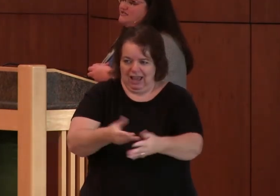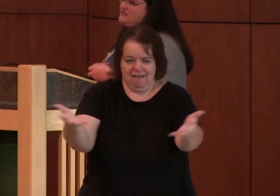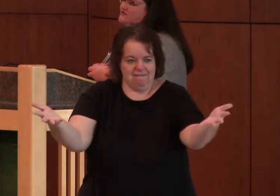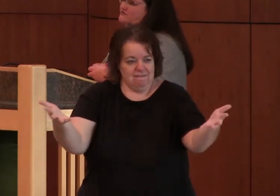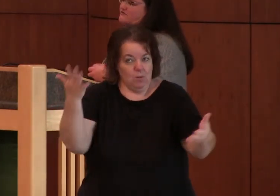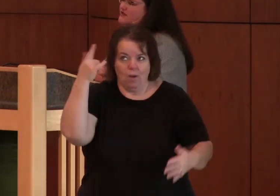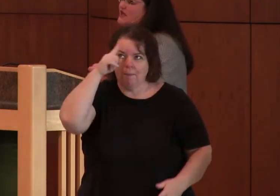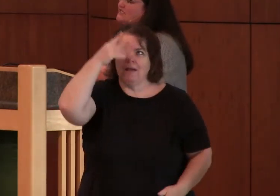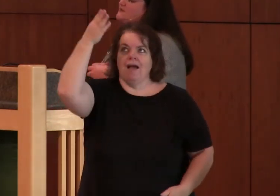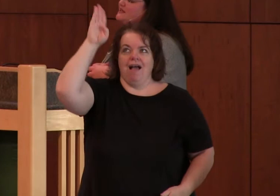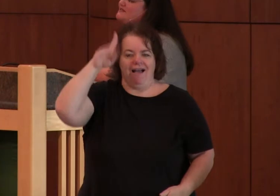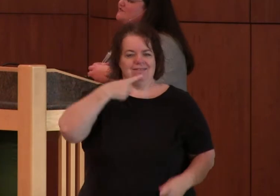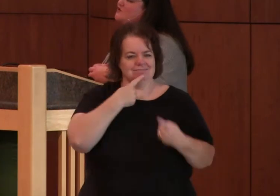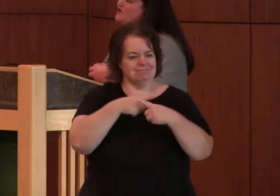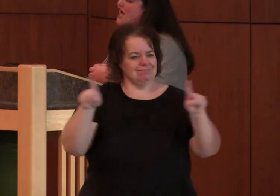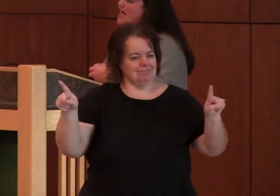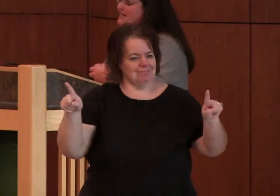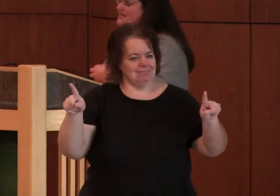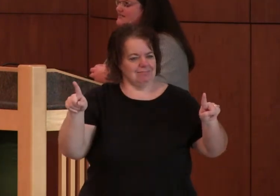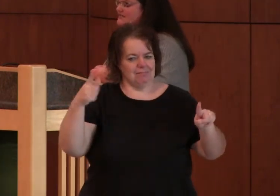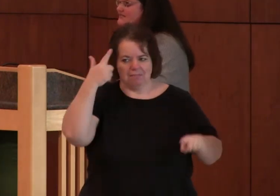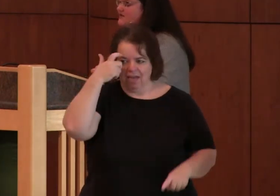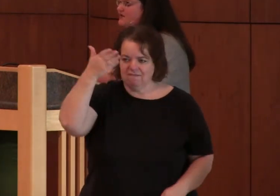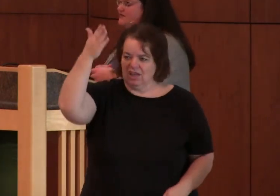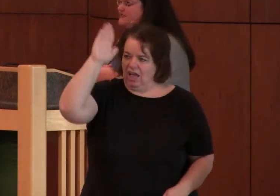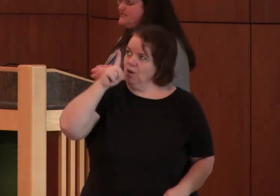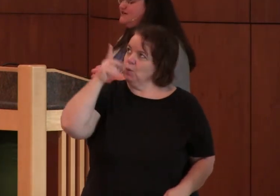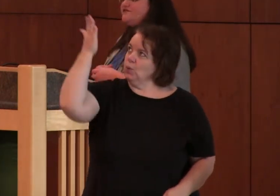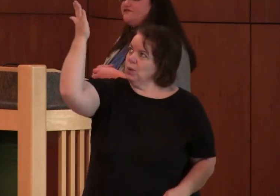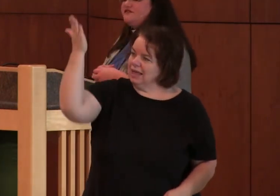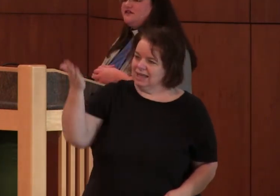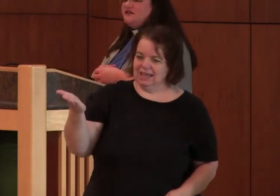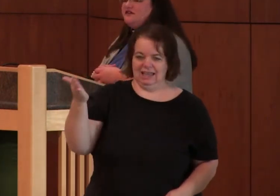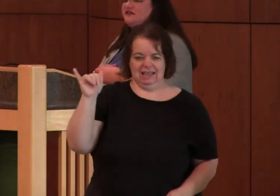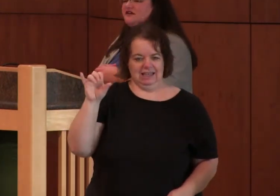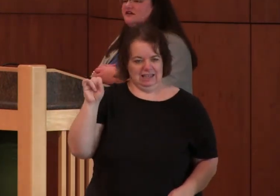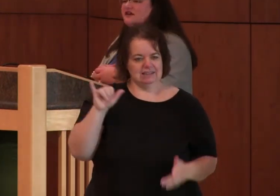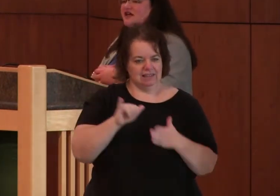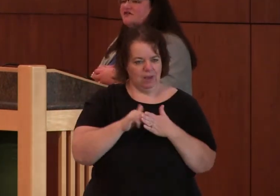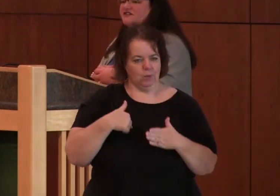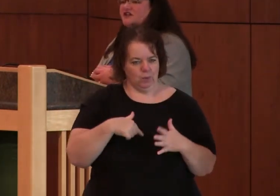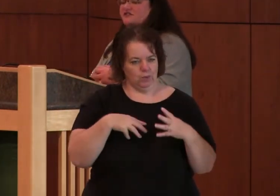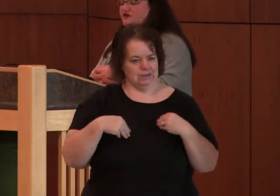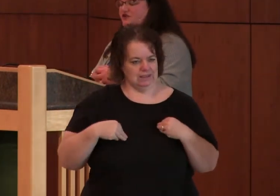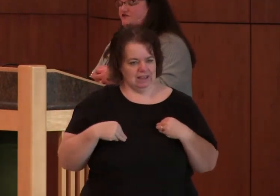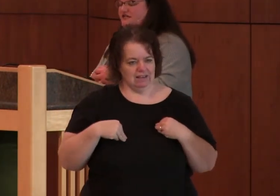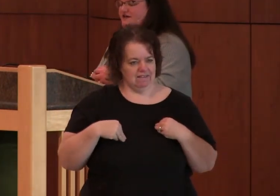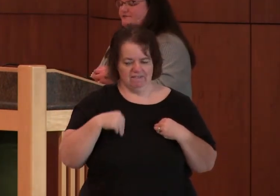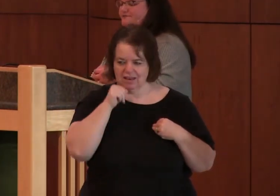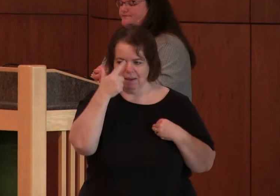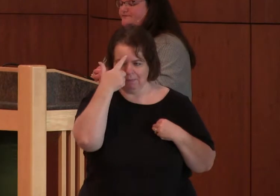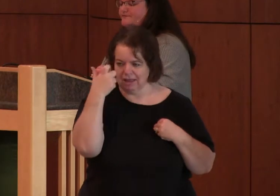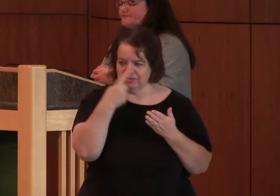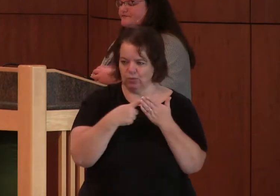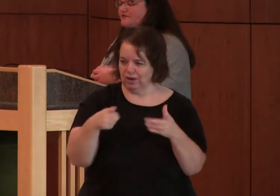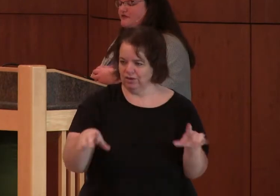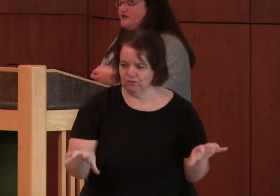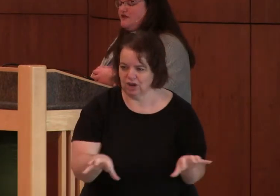God said so. It's because of who God is that we receive, not a result of what you have done.